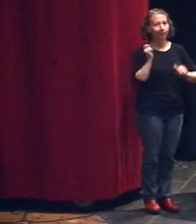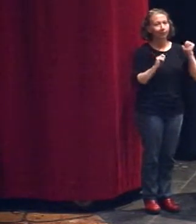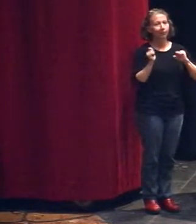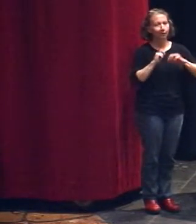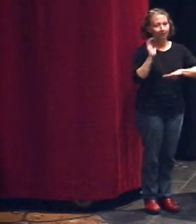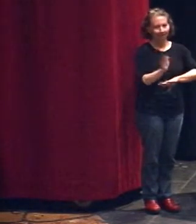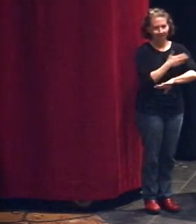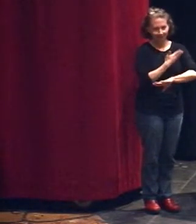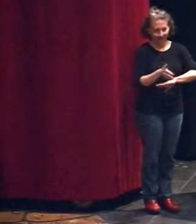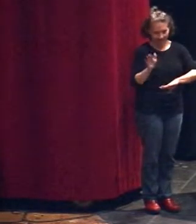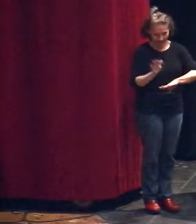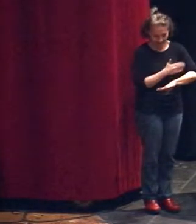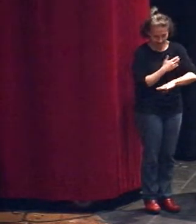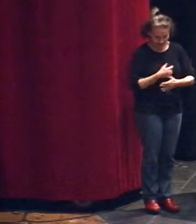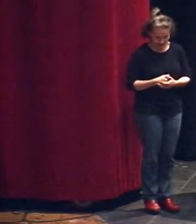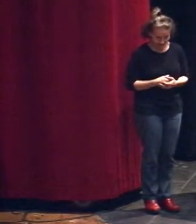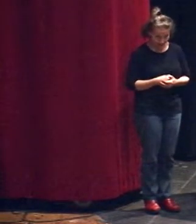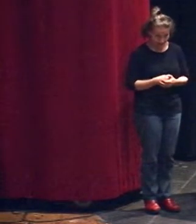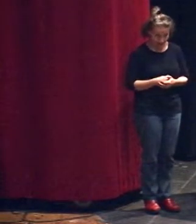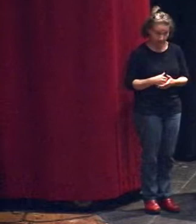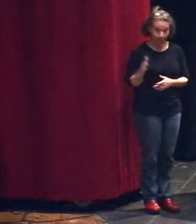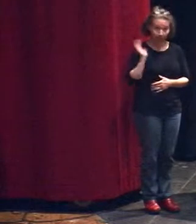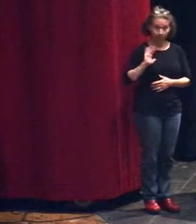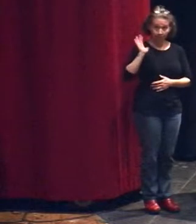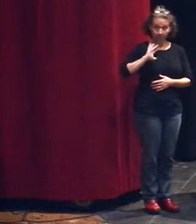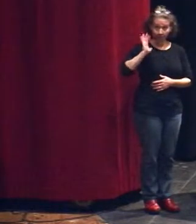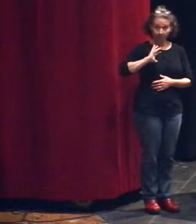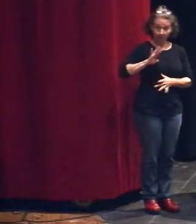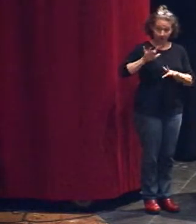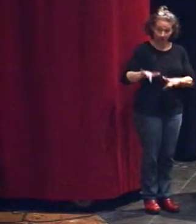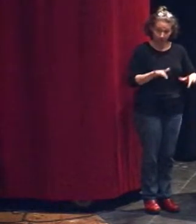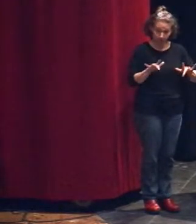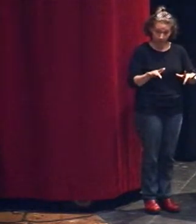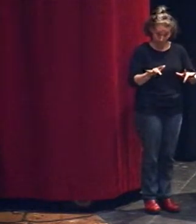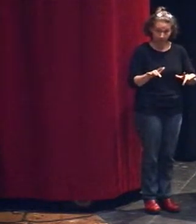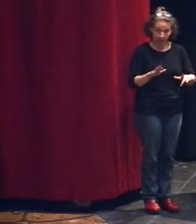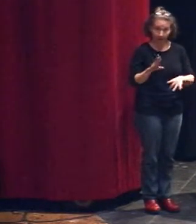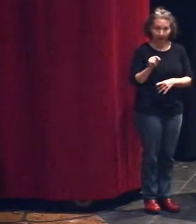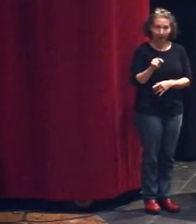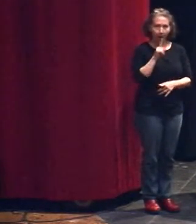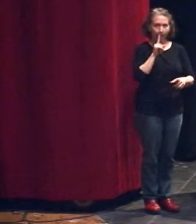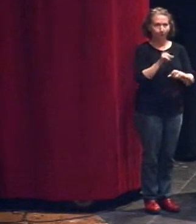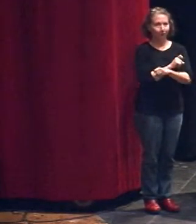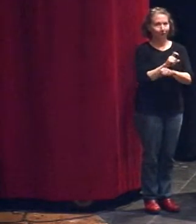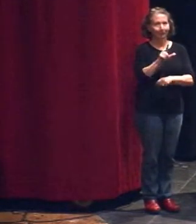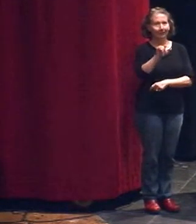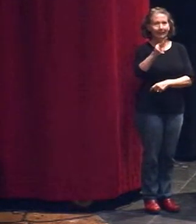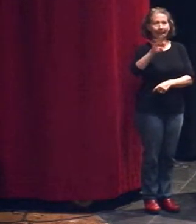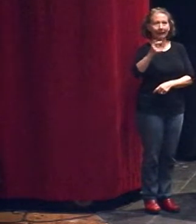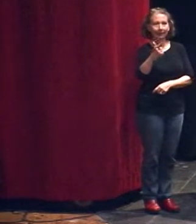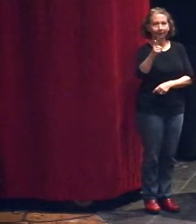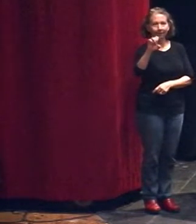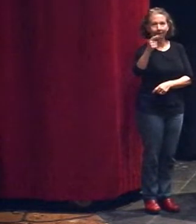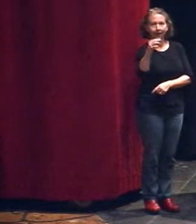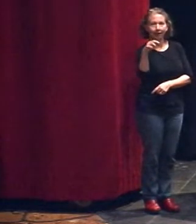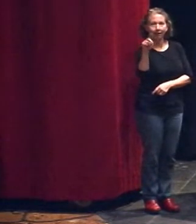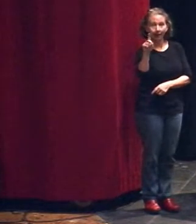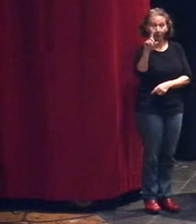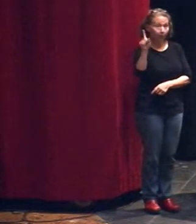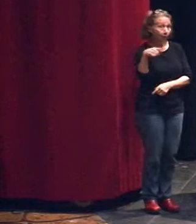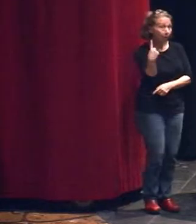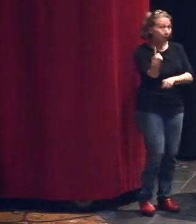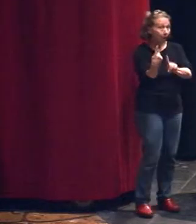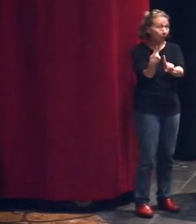a song that was originally recorded by a true living legend, the one and only Queen